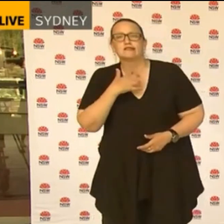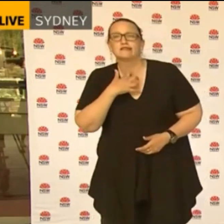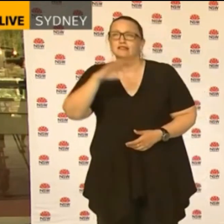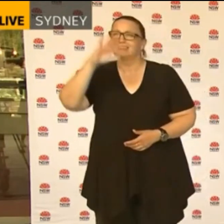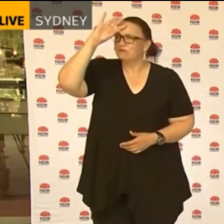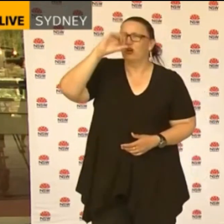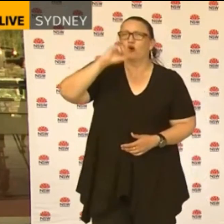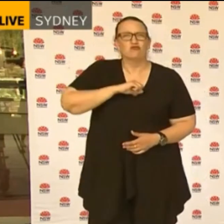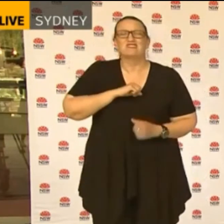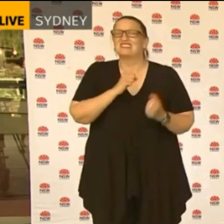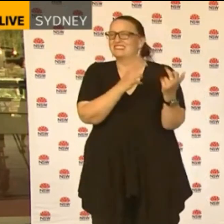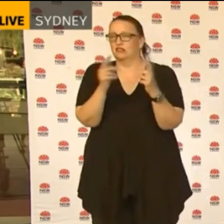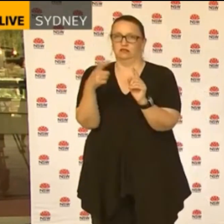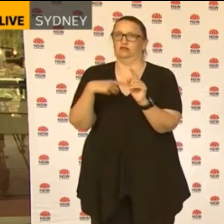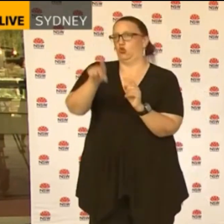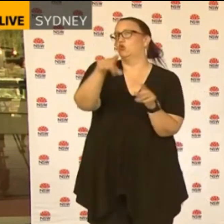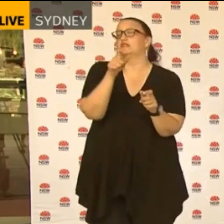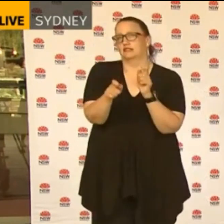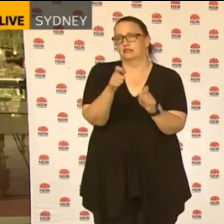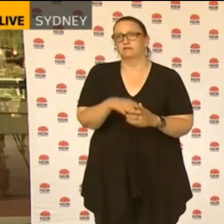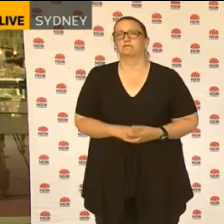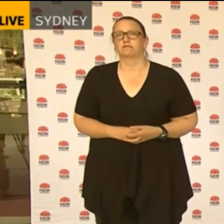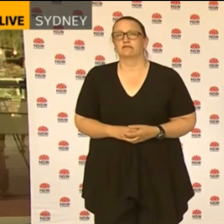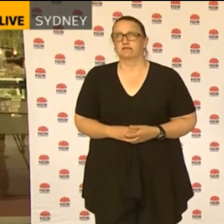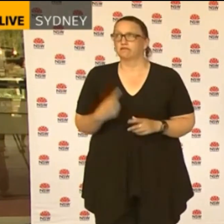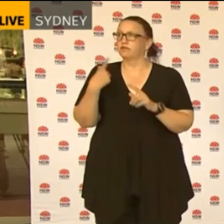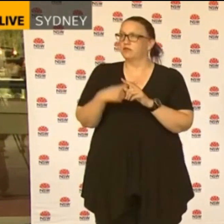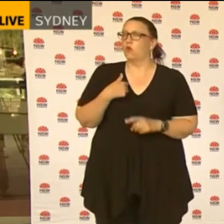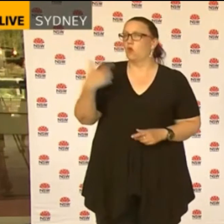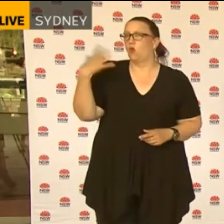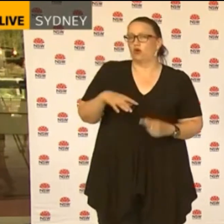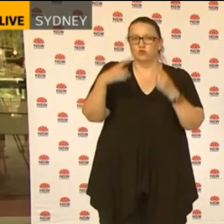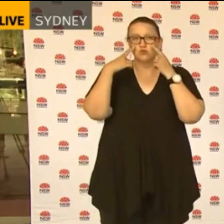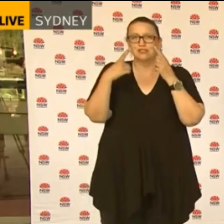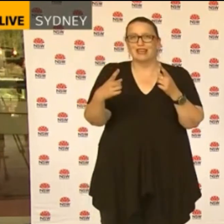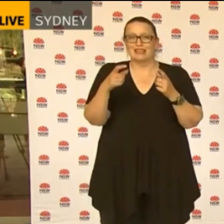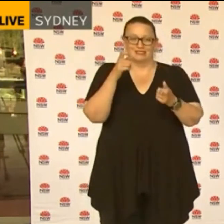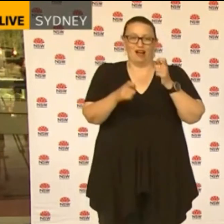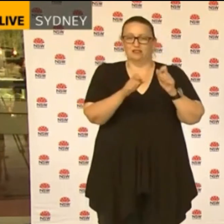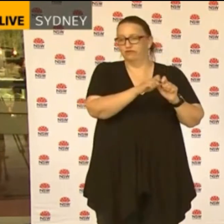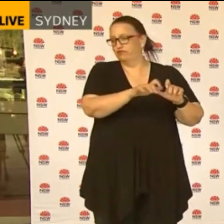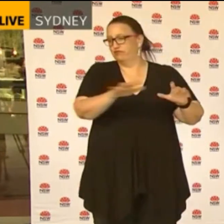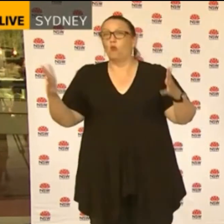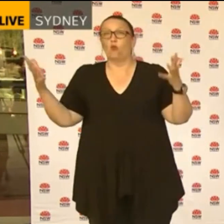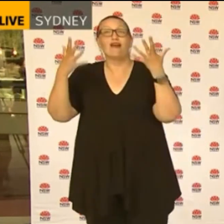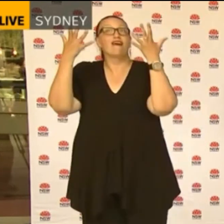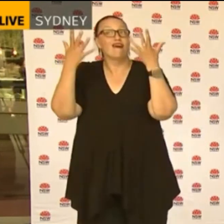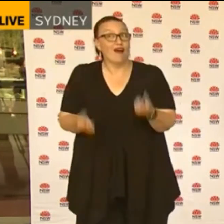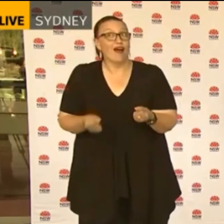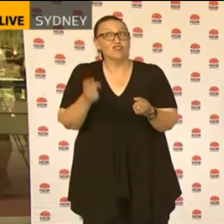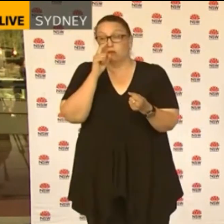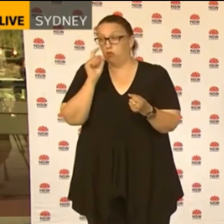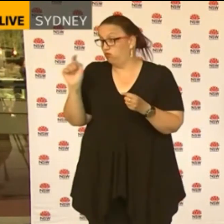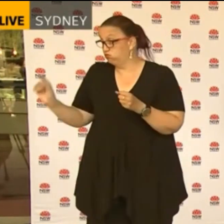tells us across, is there an even spread? So at the moment I'm particularly interested in the testing data around those areas where we've had those